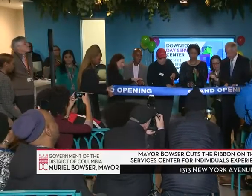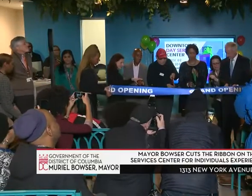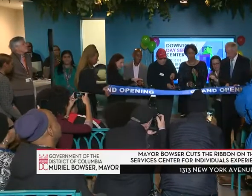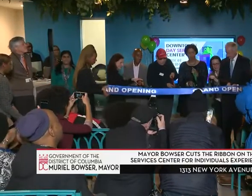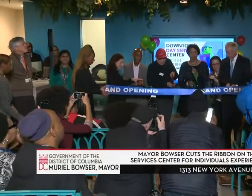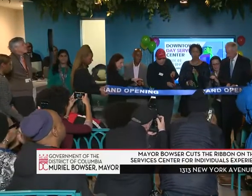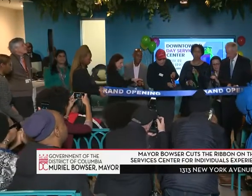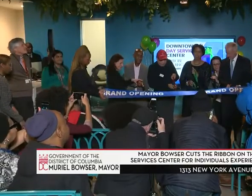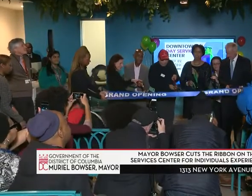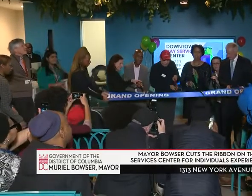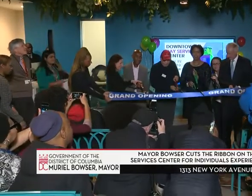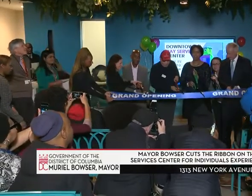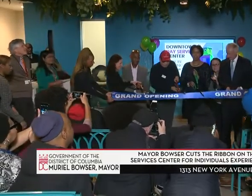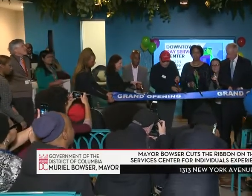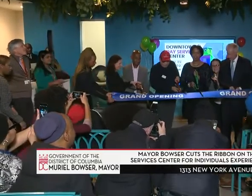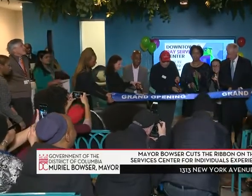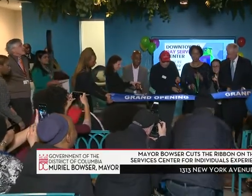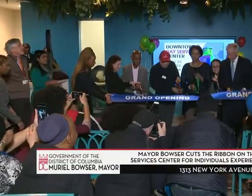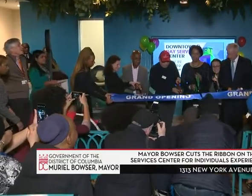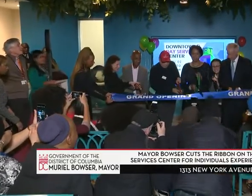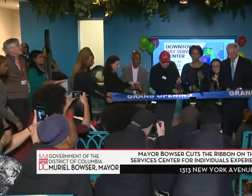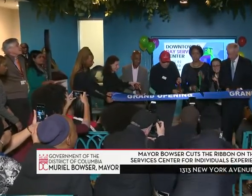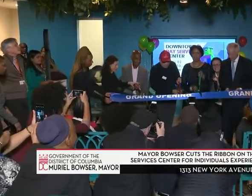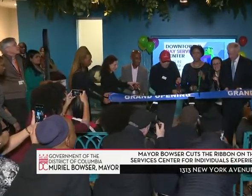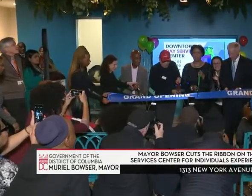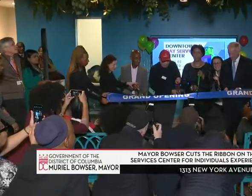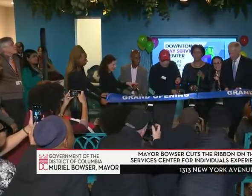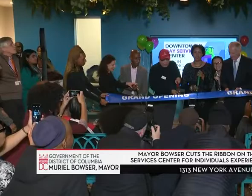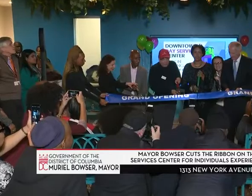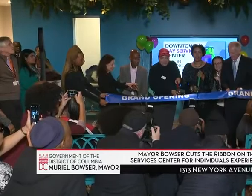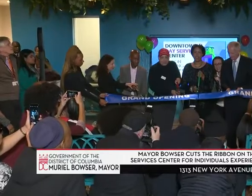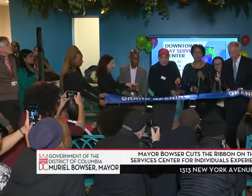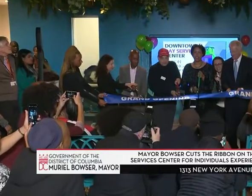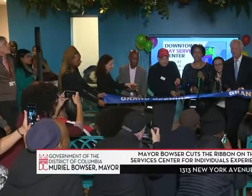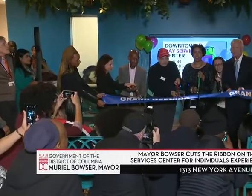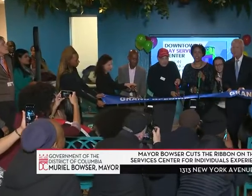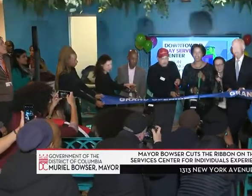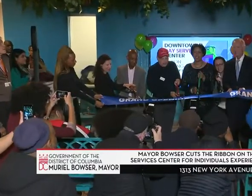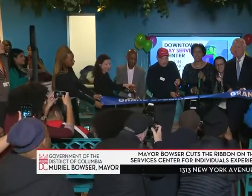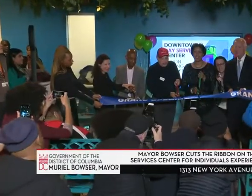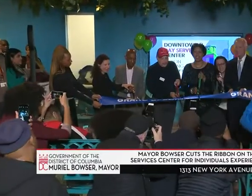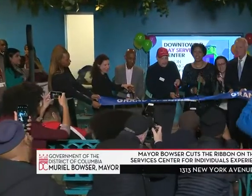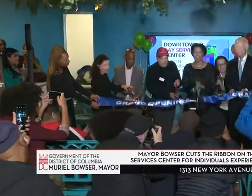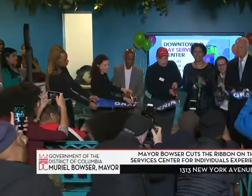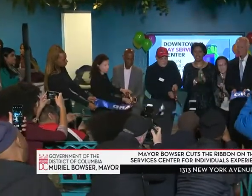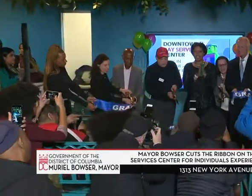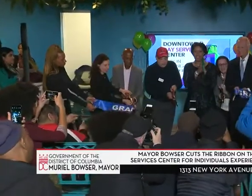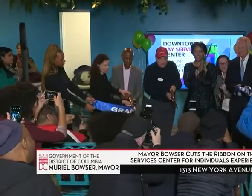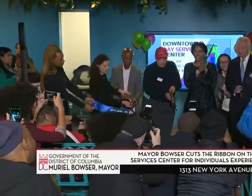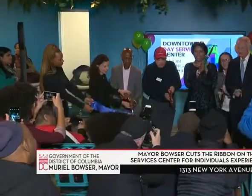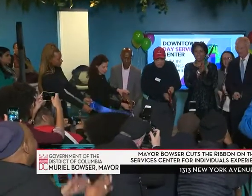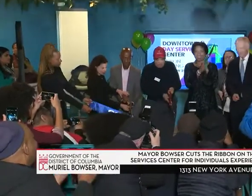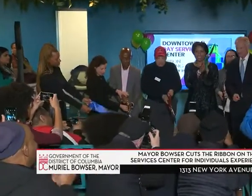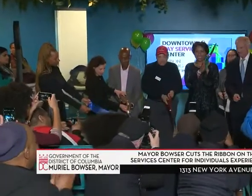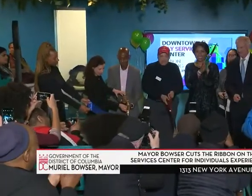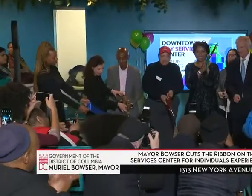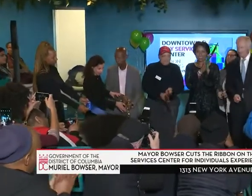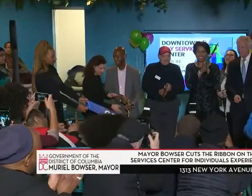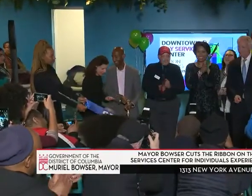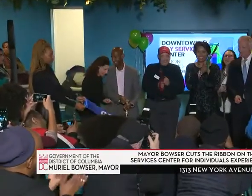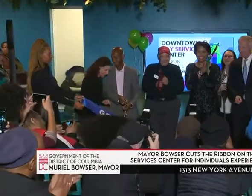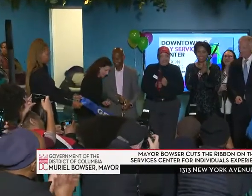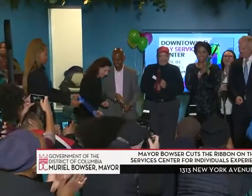Down some more, sir. Down some more on your knees. How low can you go? Thank you. 1, 2, 3. Housing